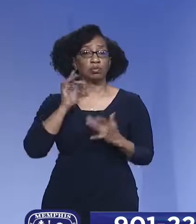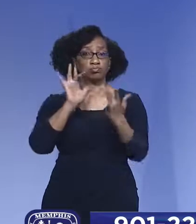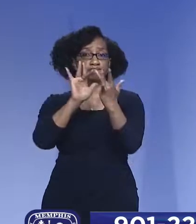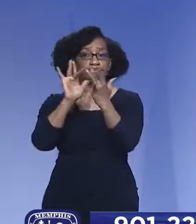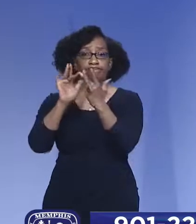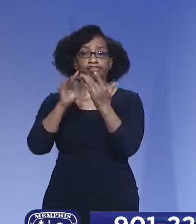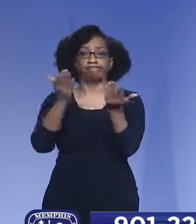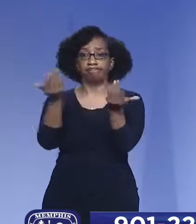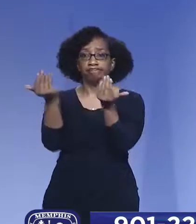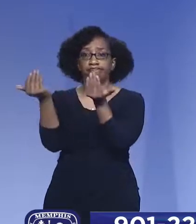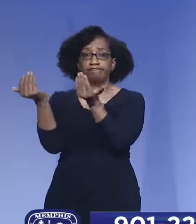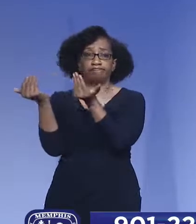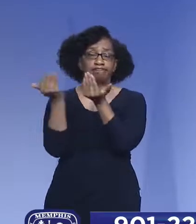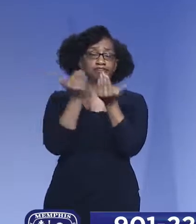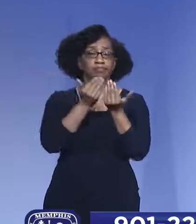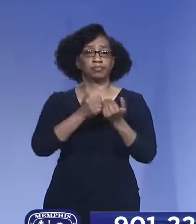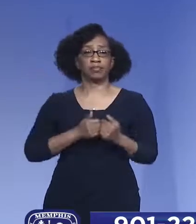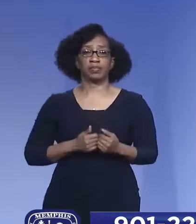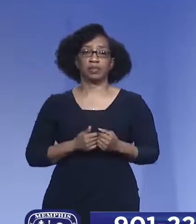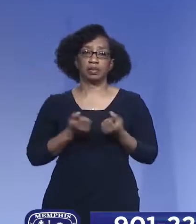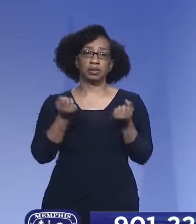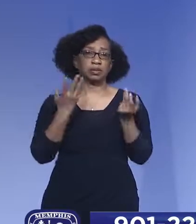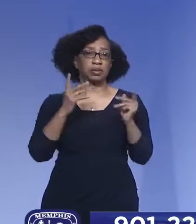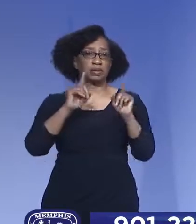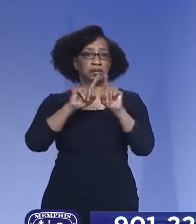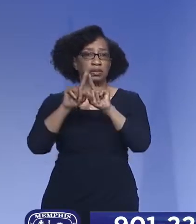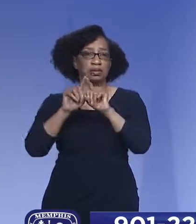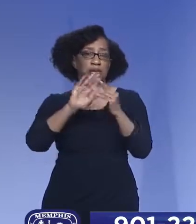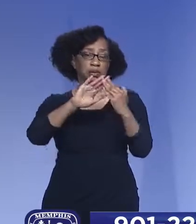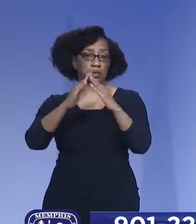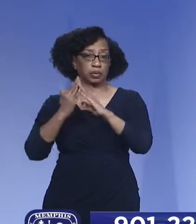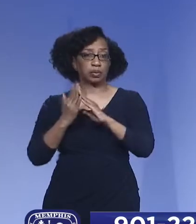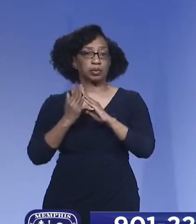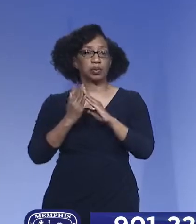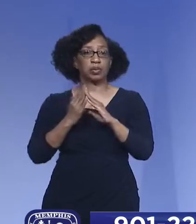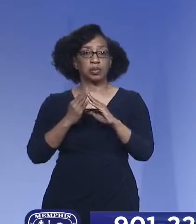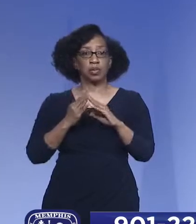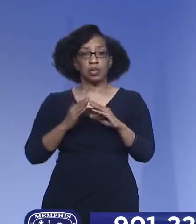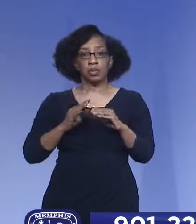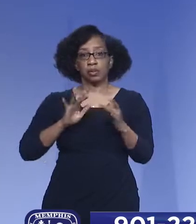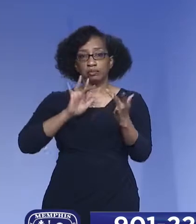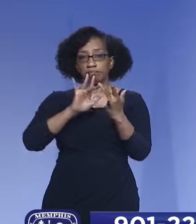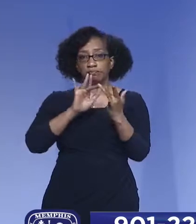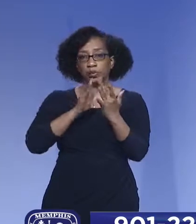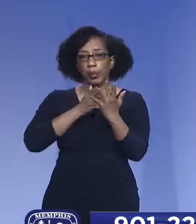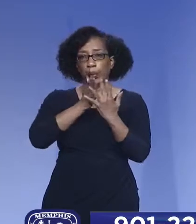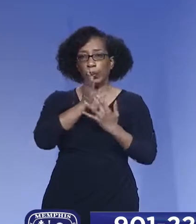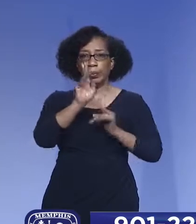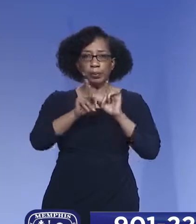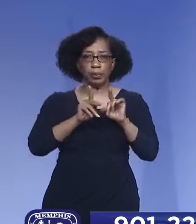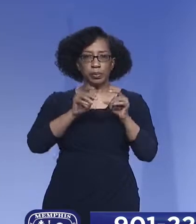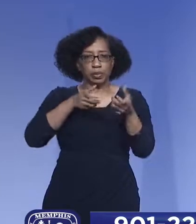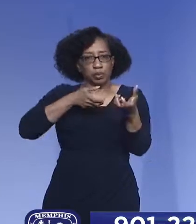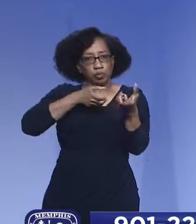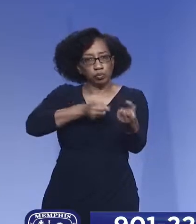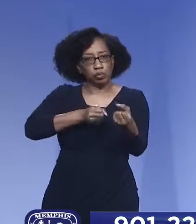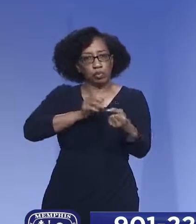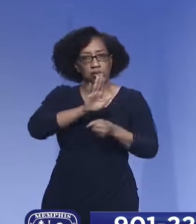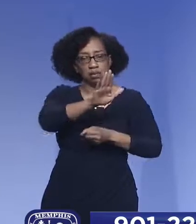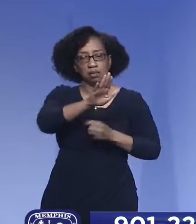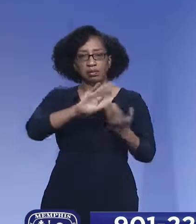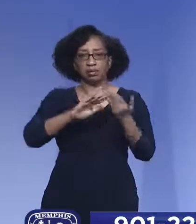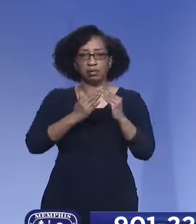community, various numbers of different communities through a number of trusted individuals in those communities through